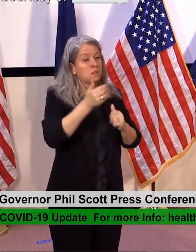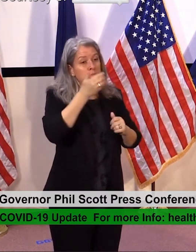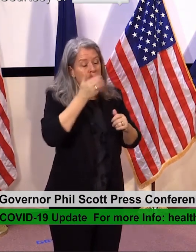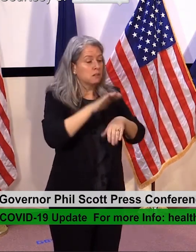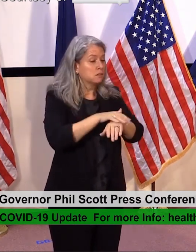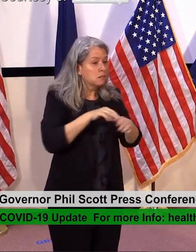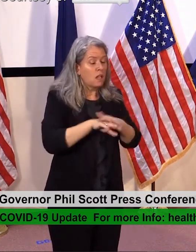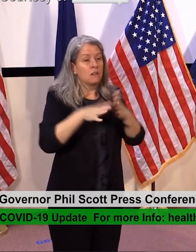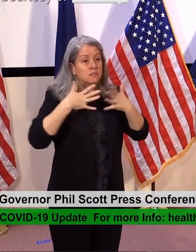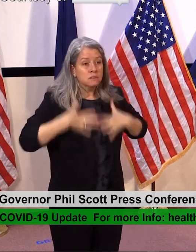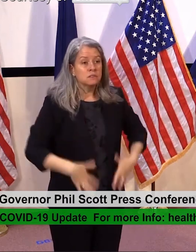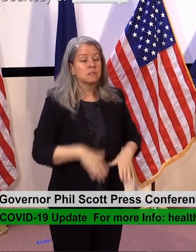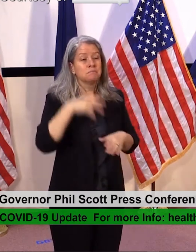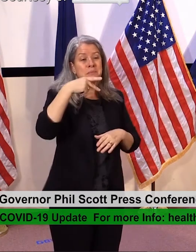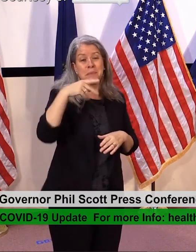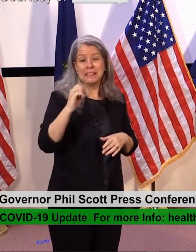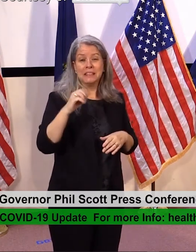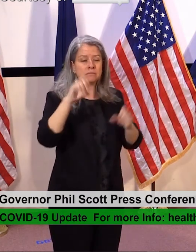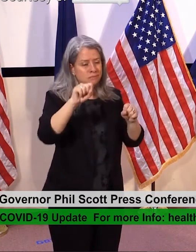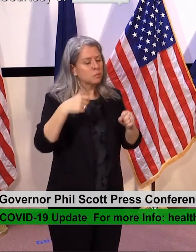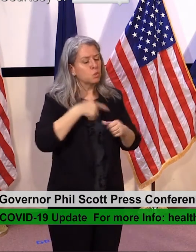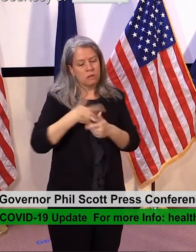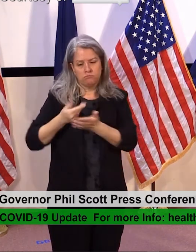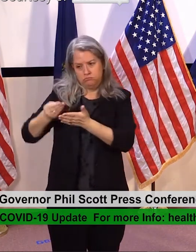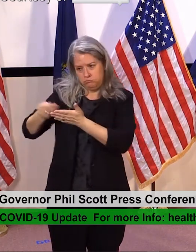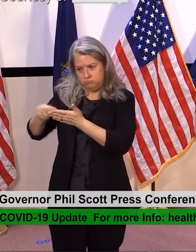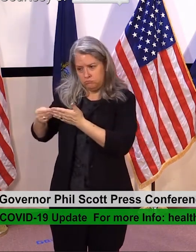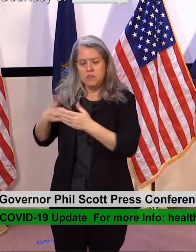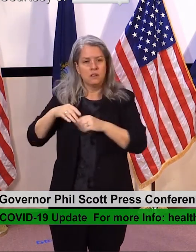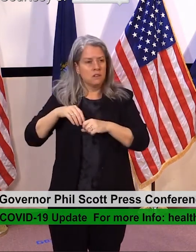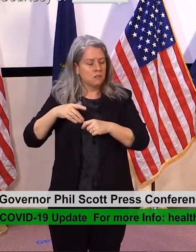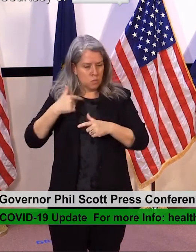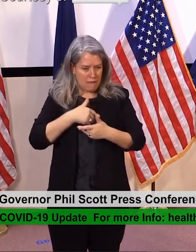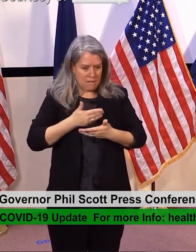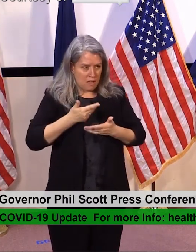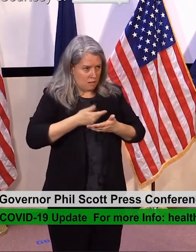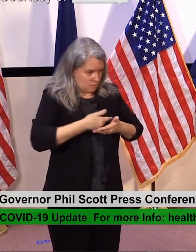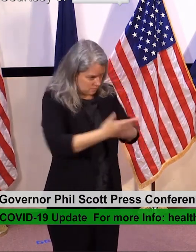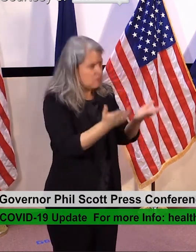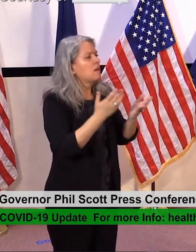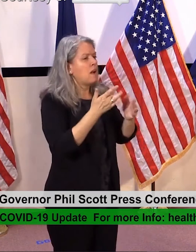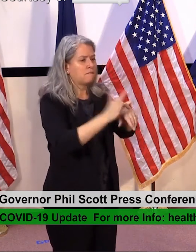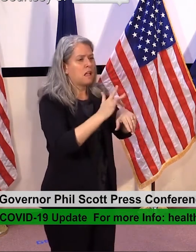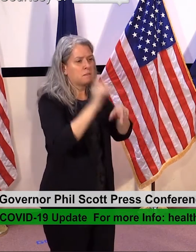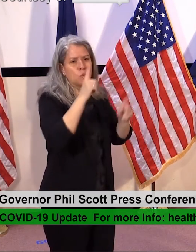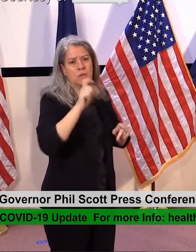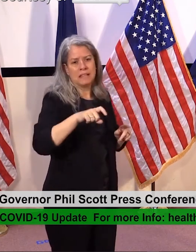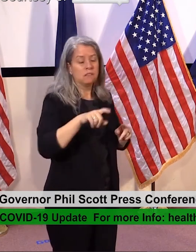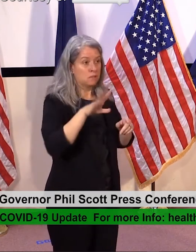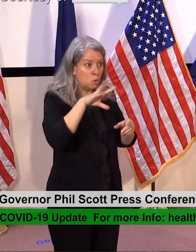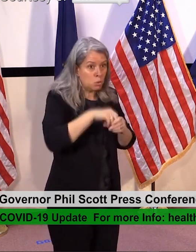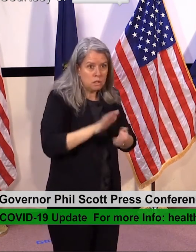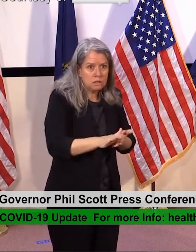constantly trying to make sure that we're fulfilling our inventory and getting those to people who are on the front lines, and that includes the